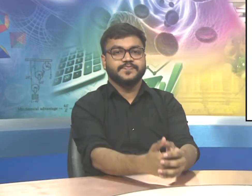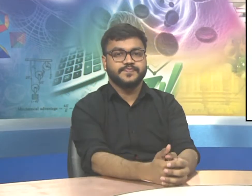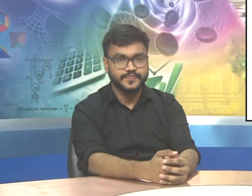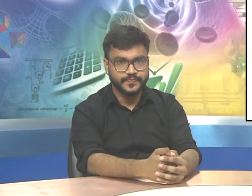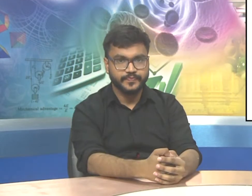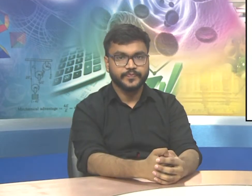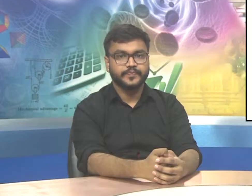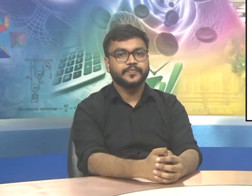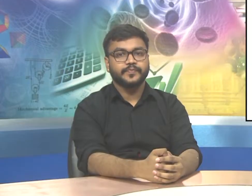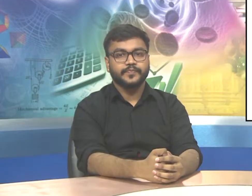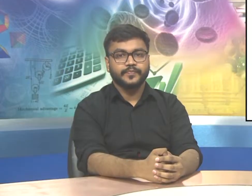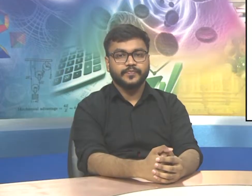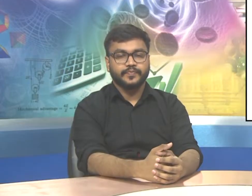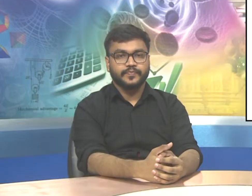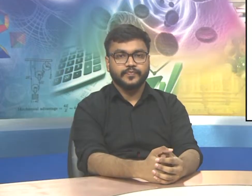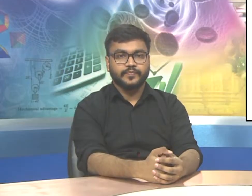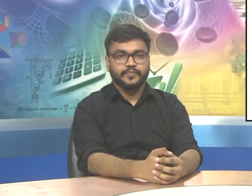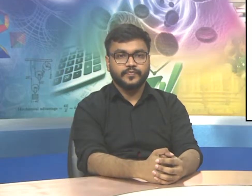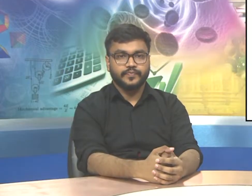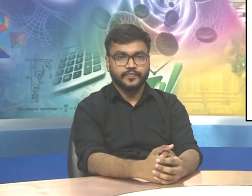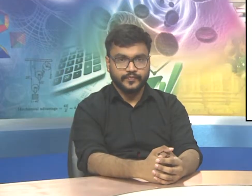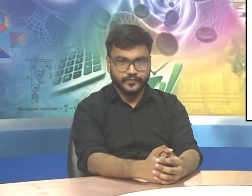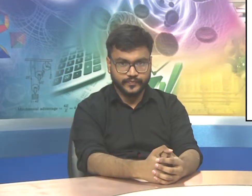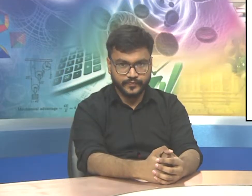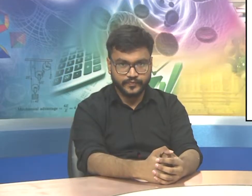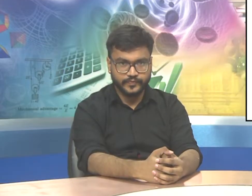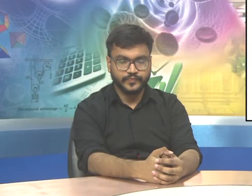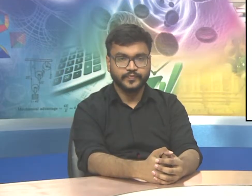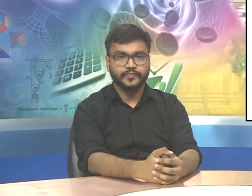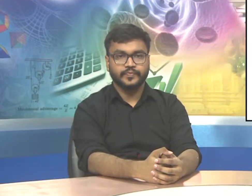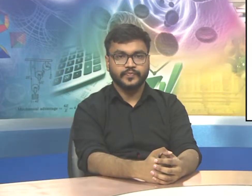and also helps in hunt large animals.